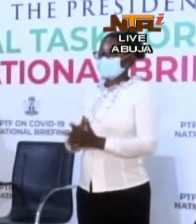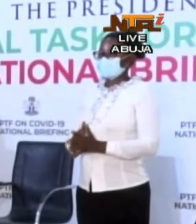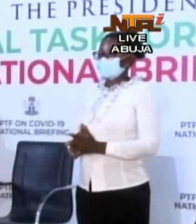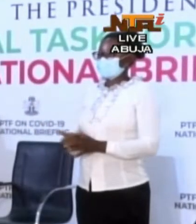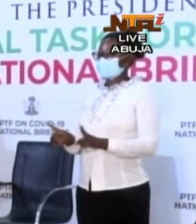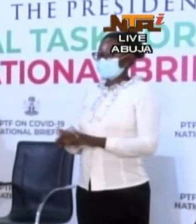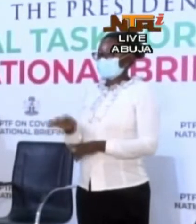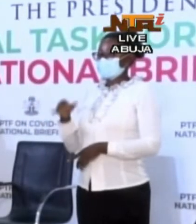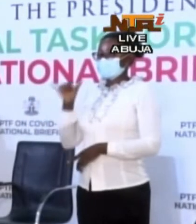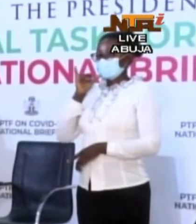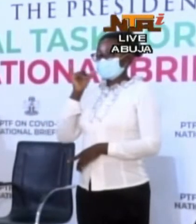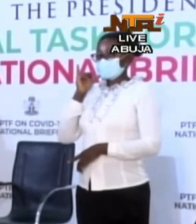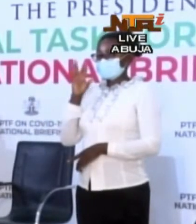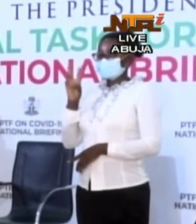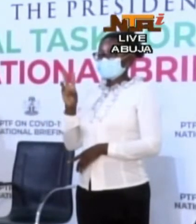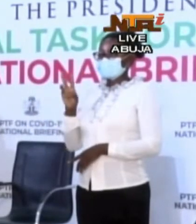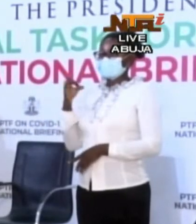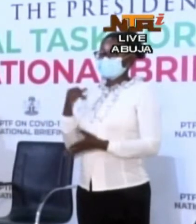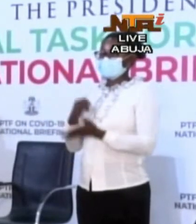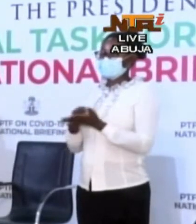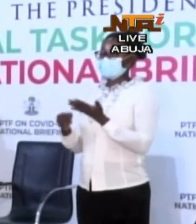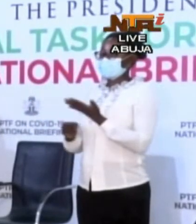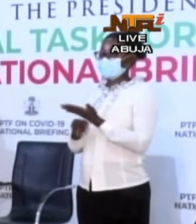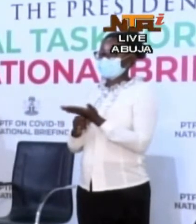As of yesterday, the 6th of January